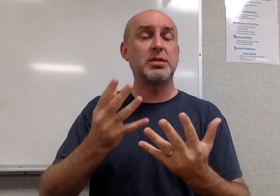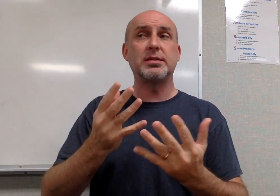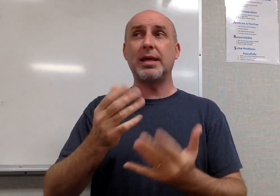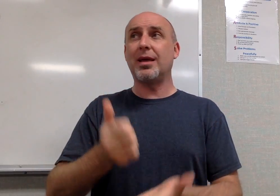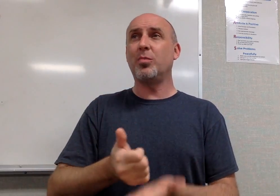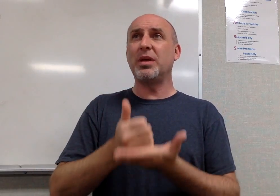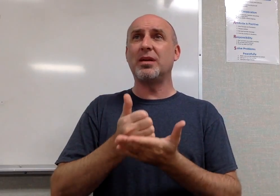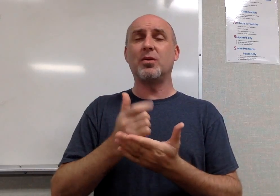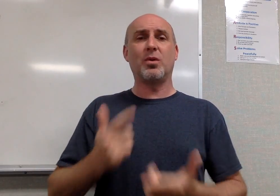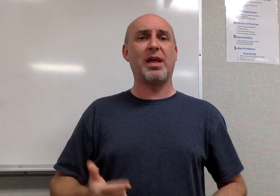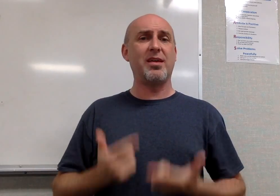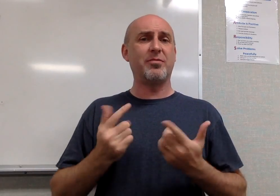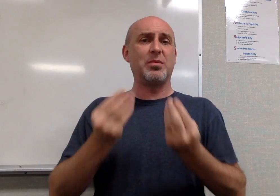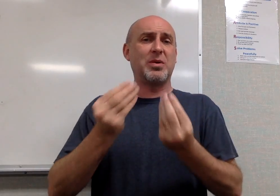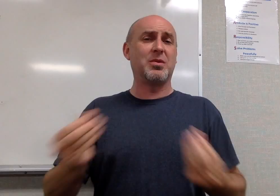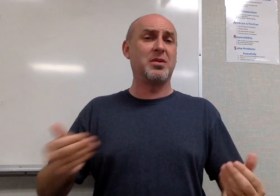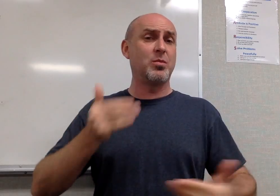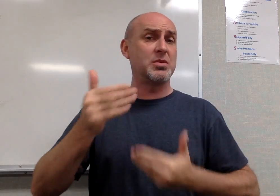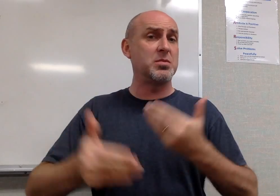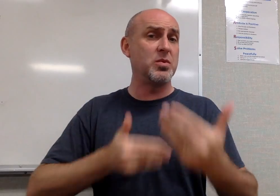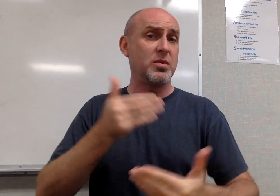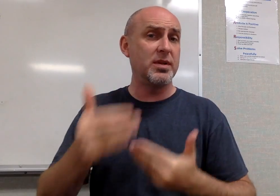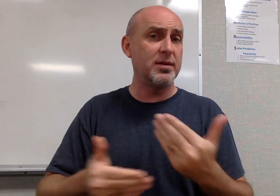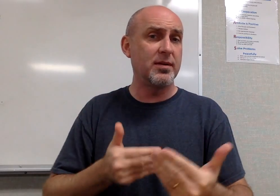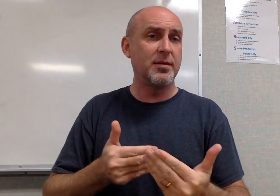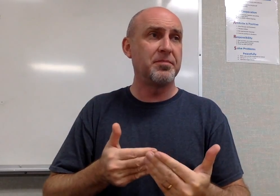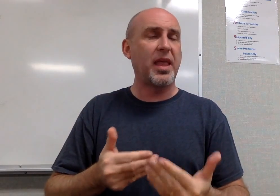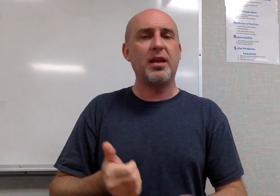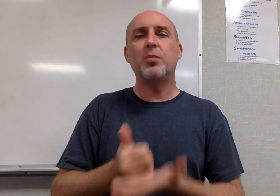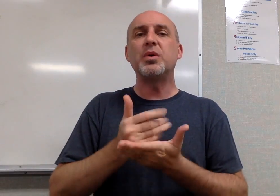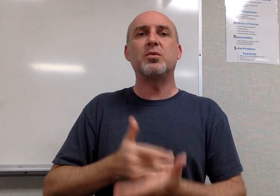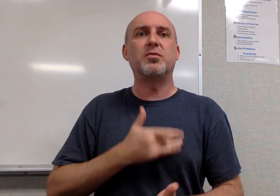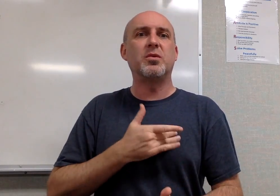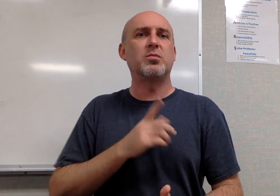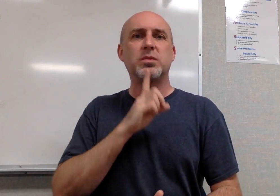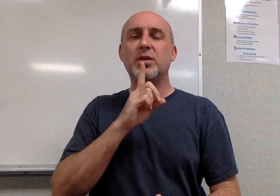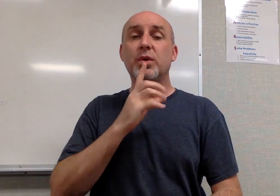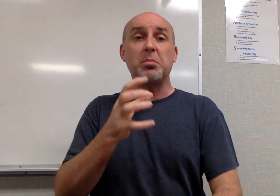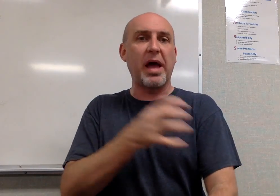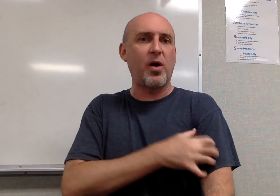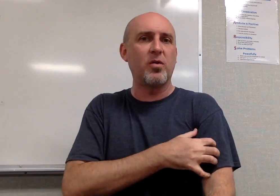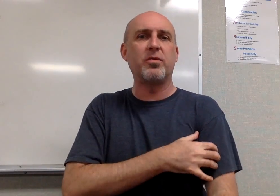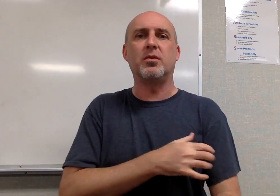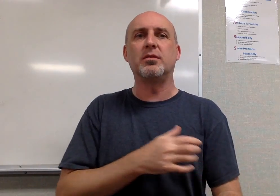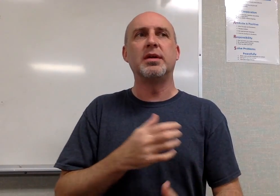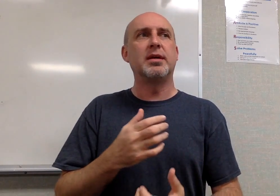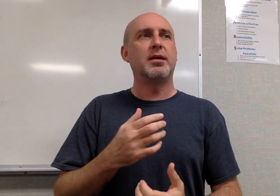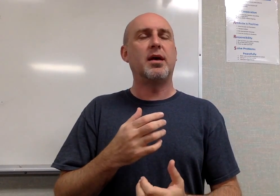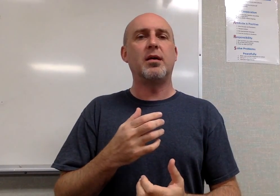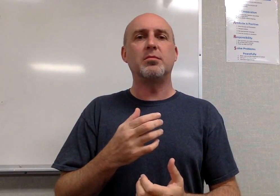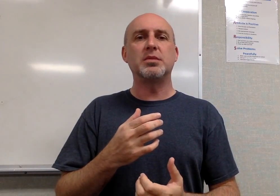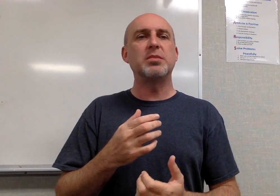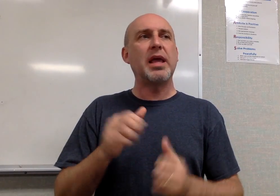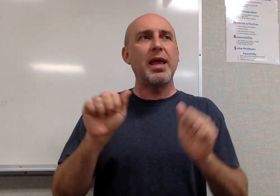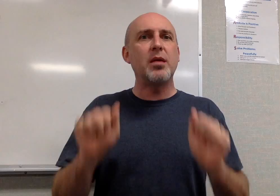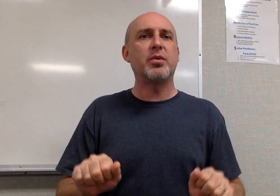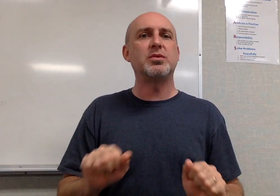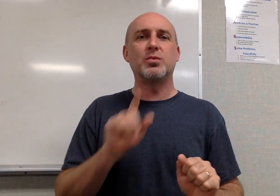is helping your life maybe go a little more smoothly and helping you to feel really, really powerful, to be able to